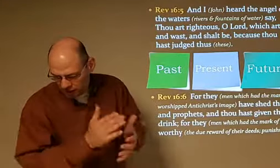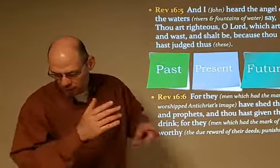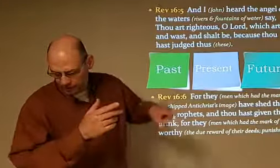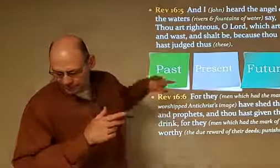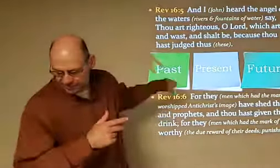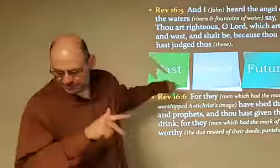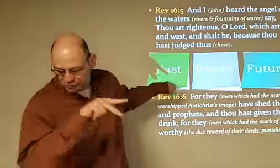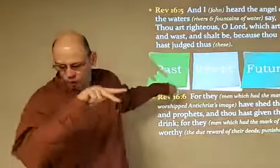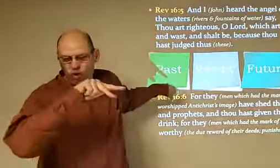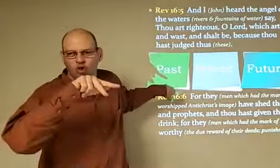Yeah, I need to stop here.